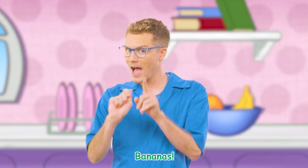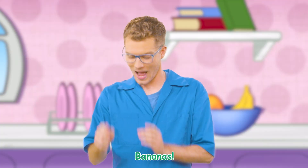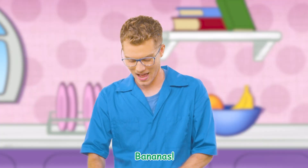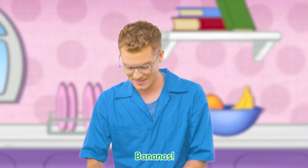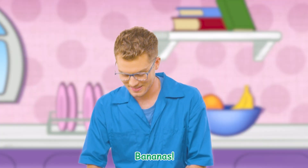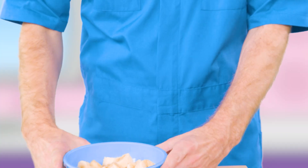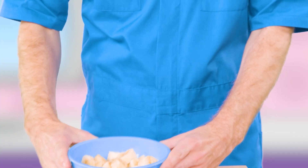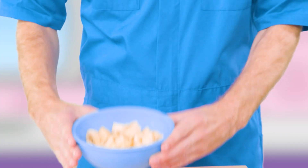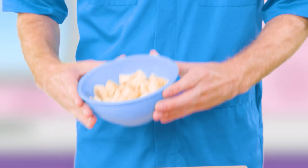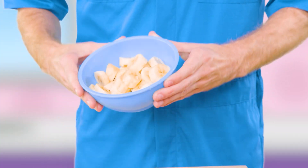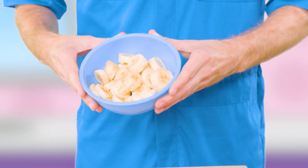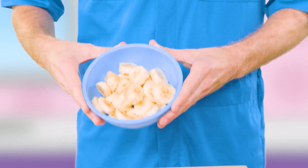Bananas!